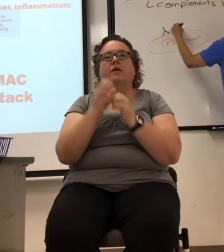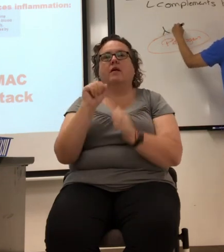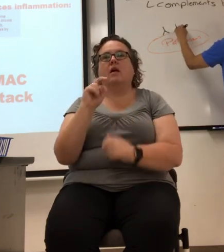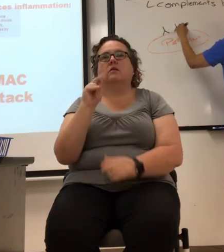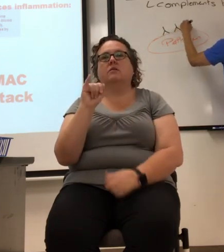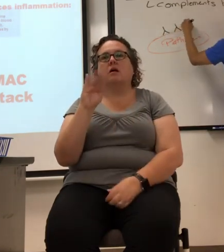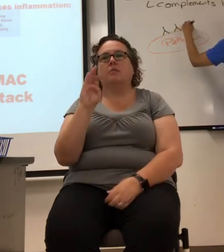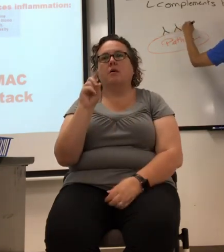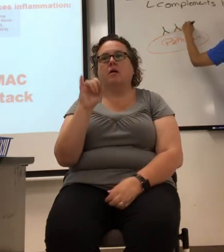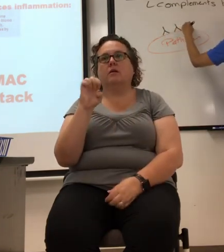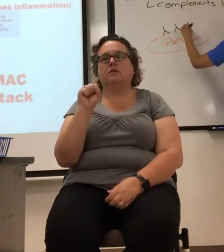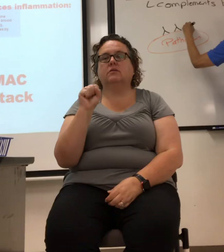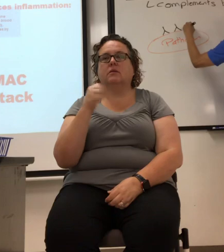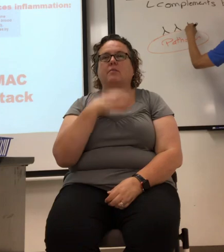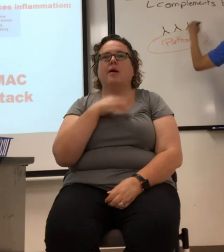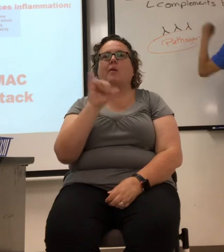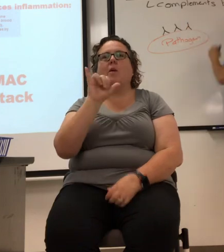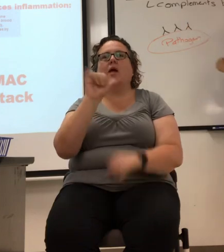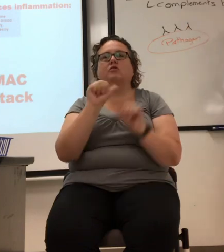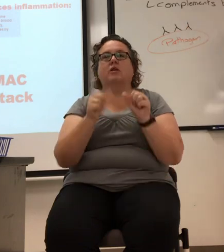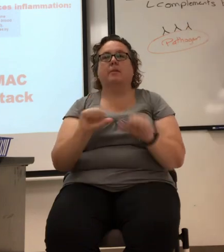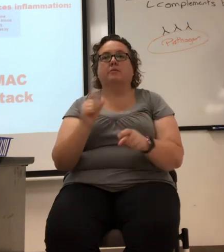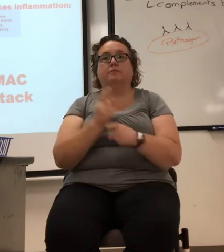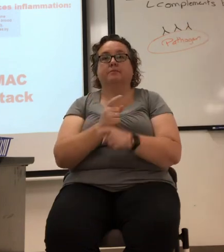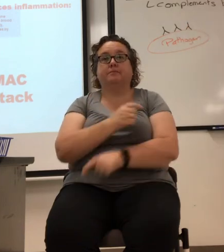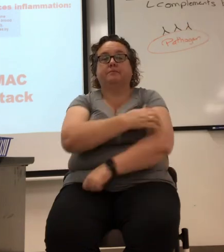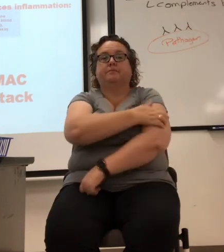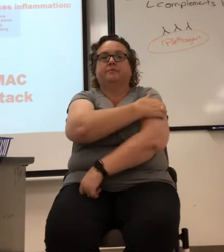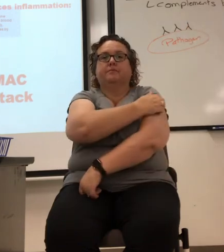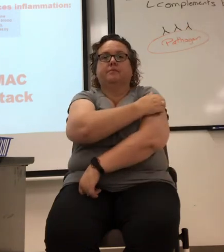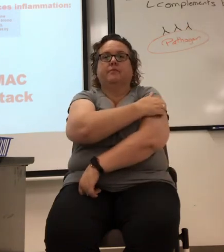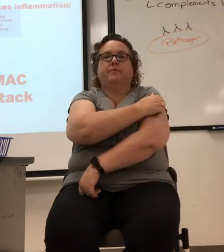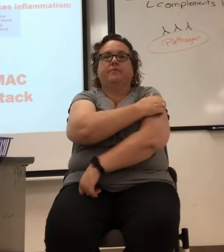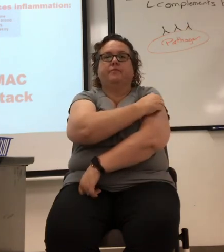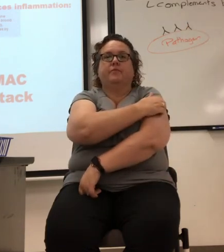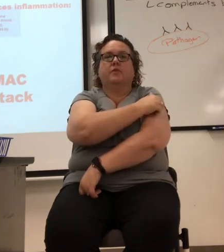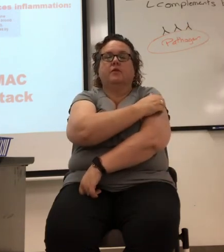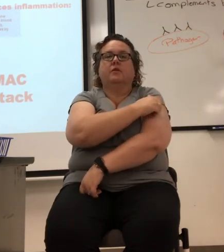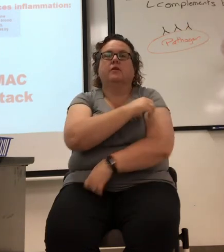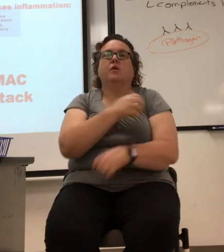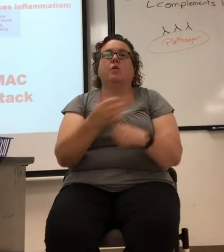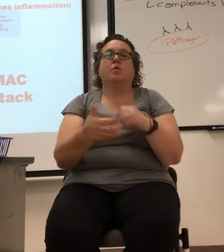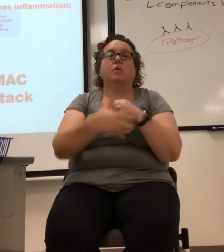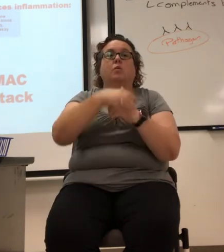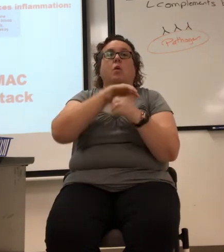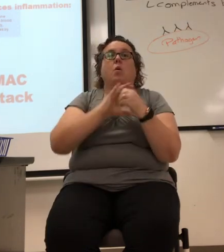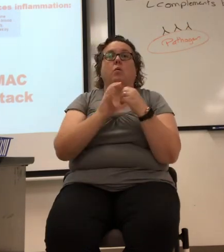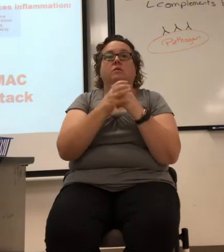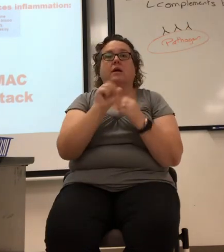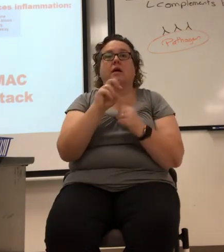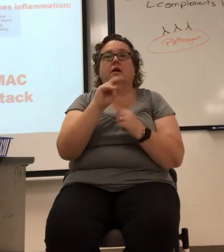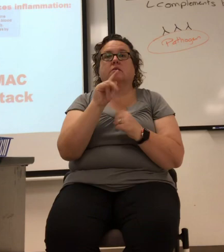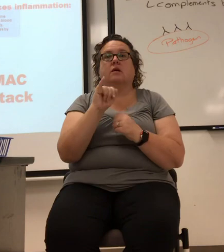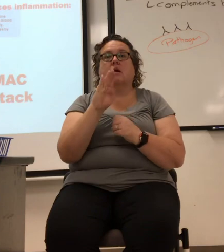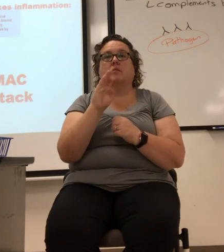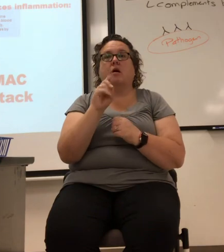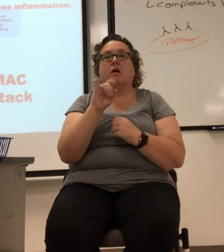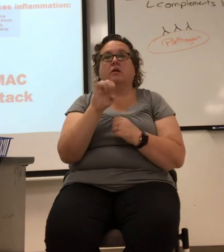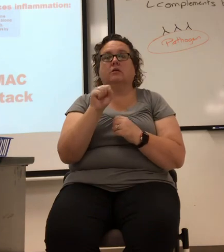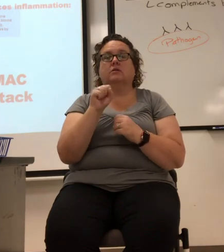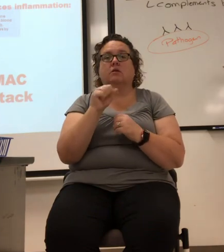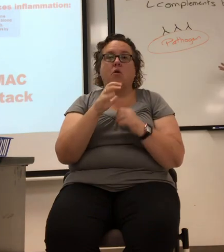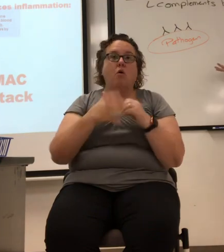There's my little Y-shaped antibodies, right? When you coat the antibodies